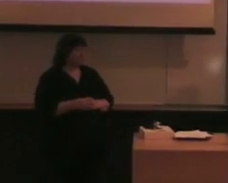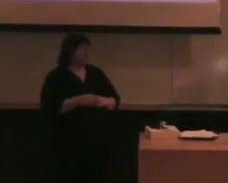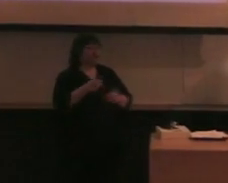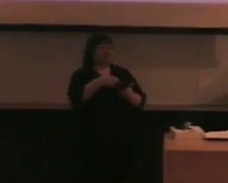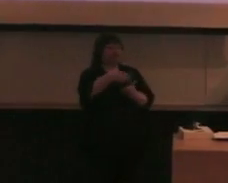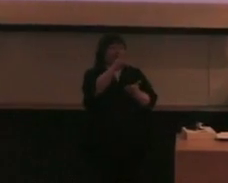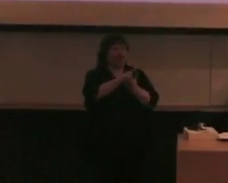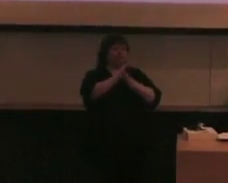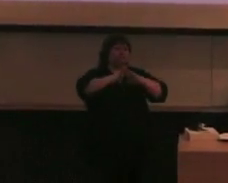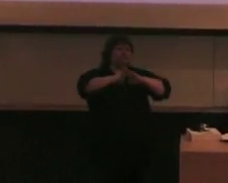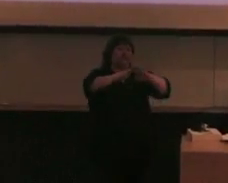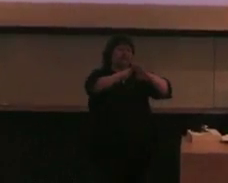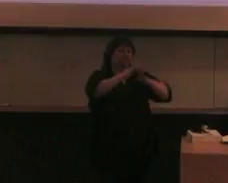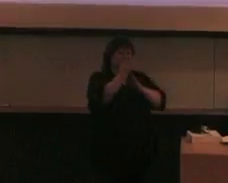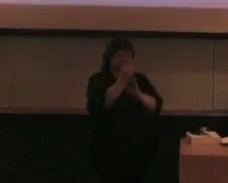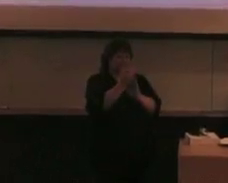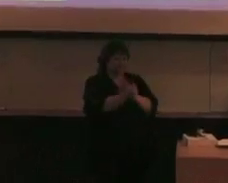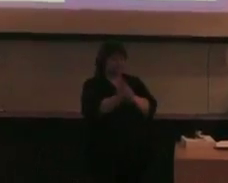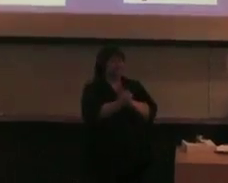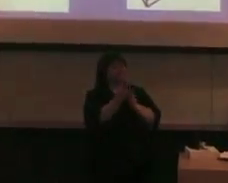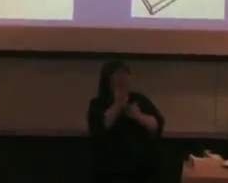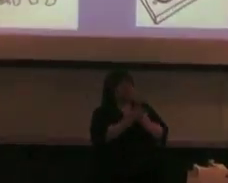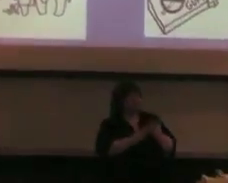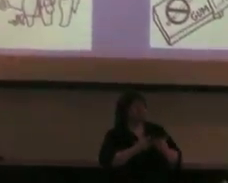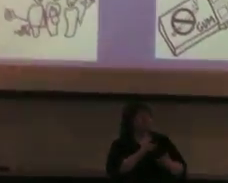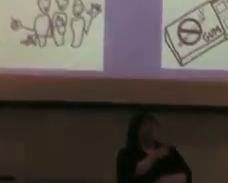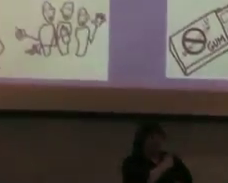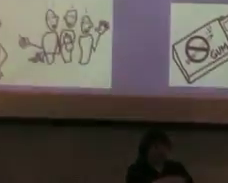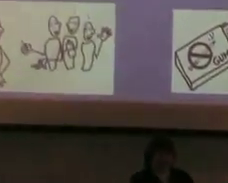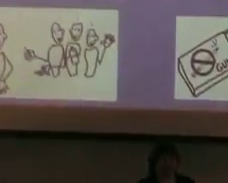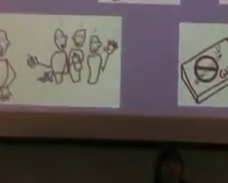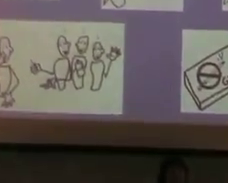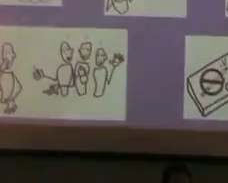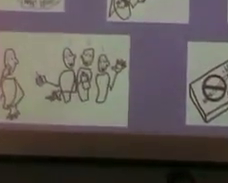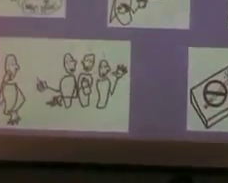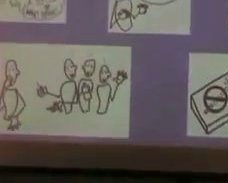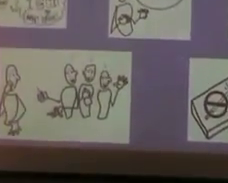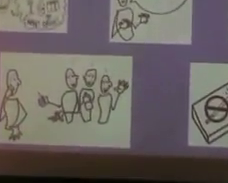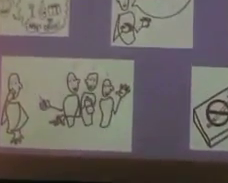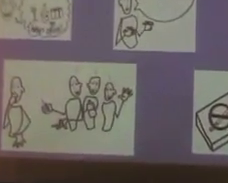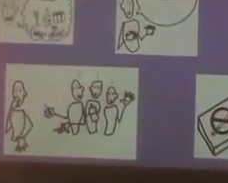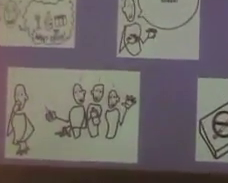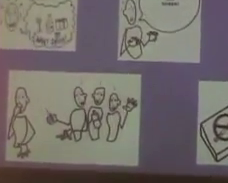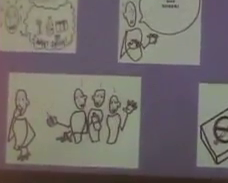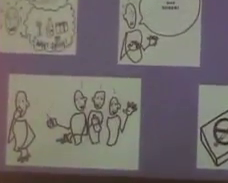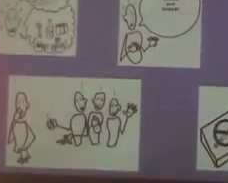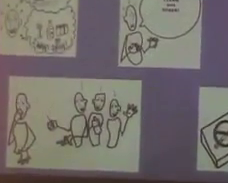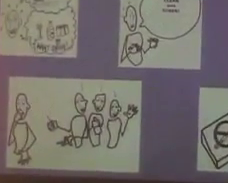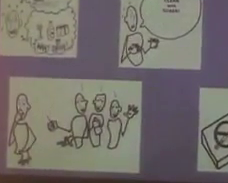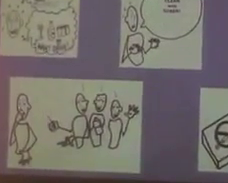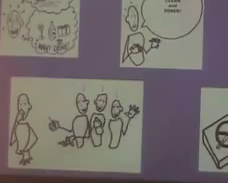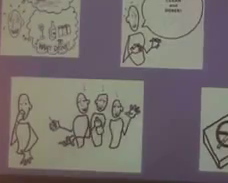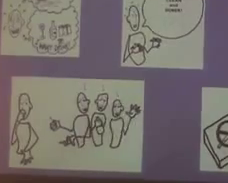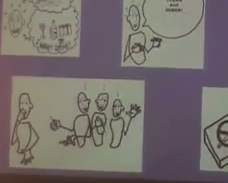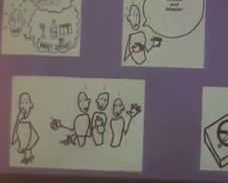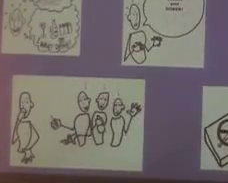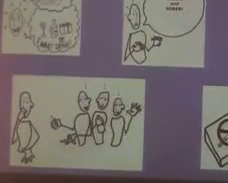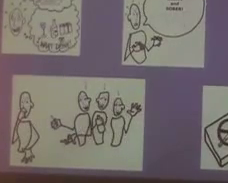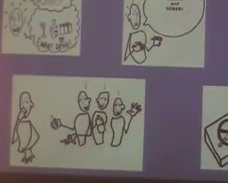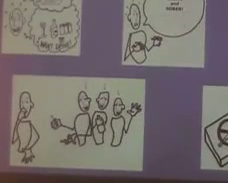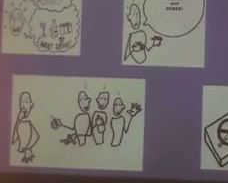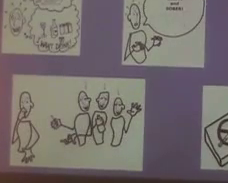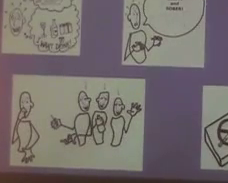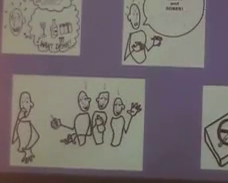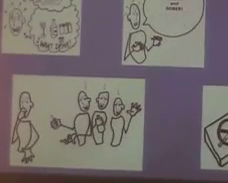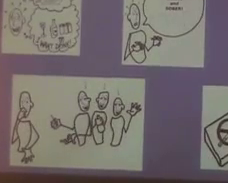Relapse prevention skills. Some of our patients have dual diagnosis issues. Some of them have relapse